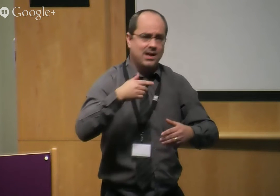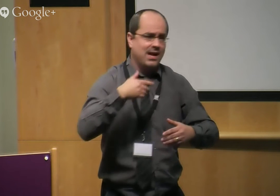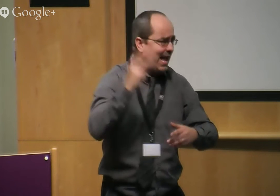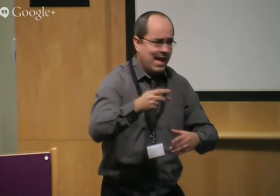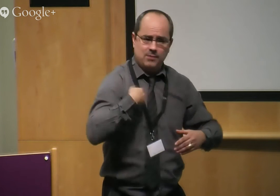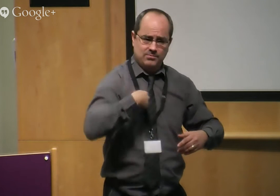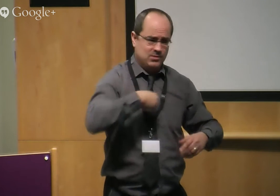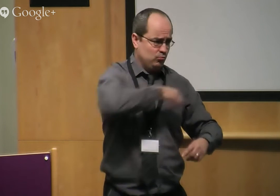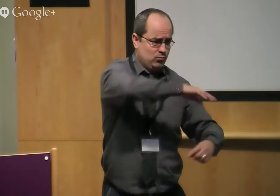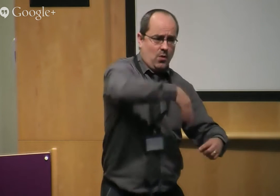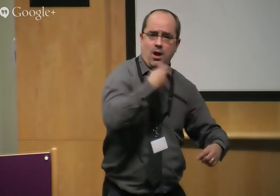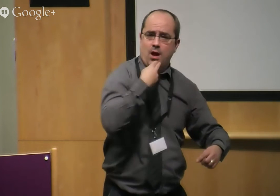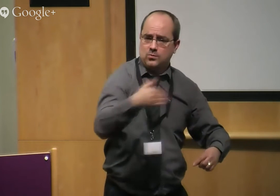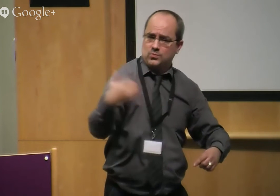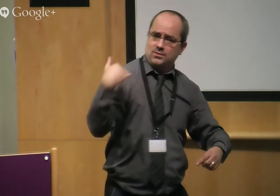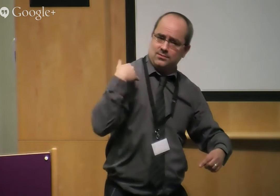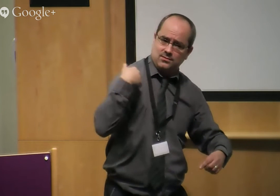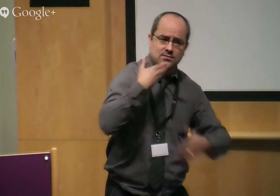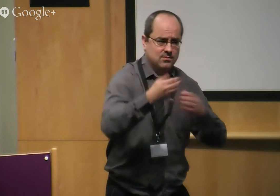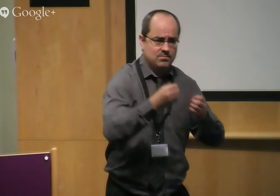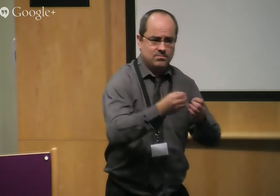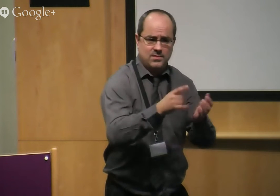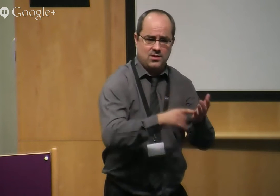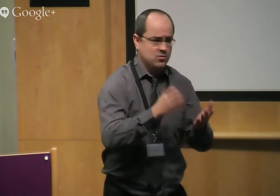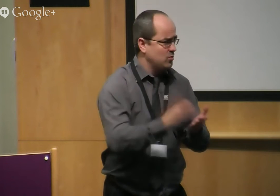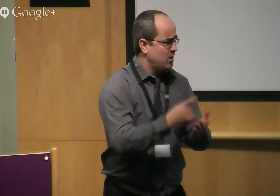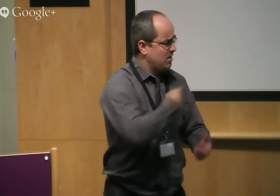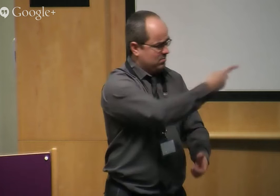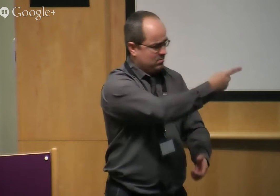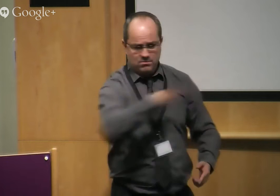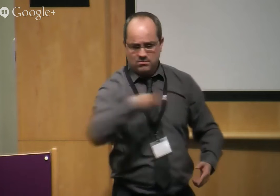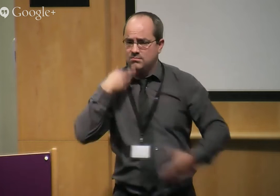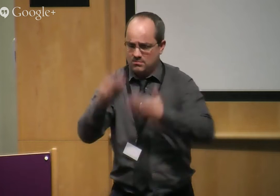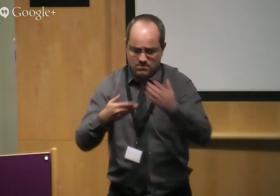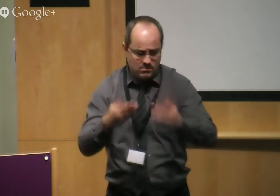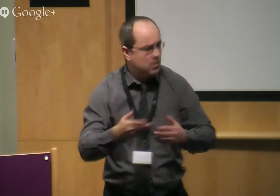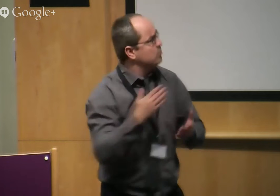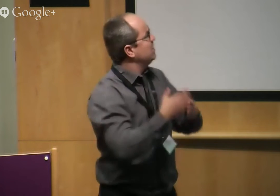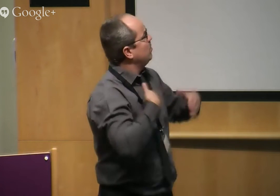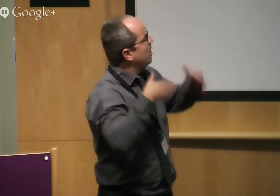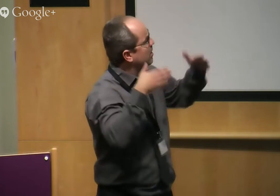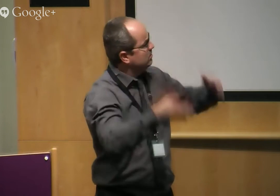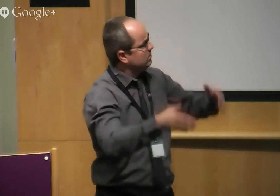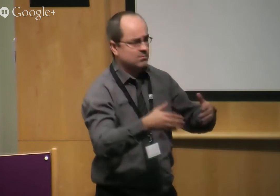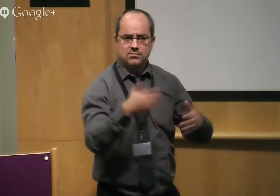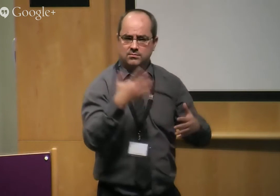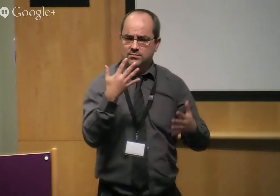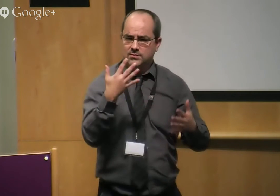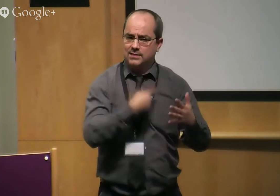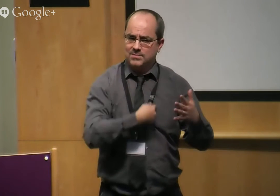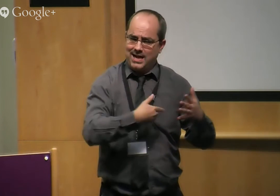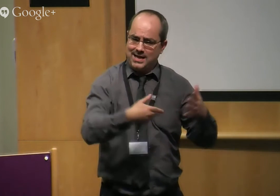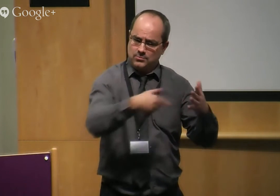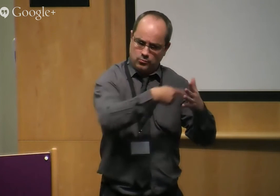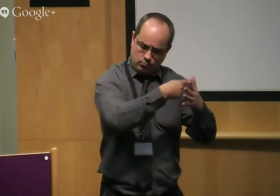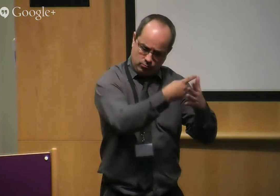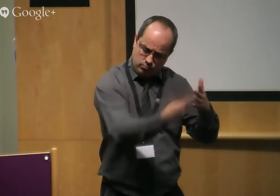anything, come see me after this. I'm more than happy to talk to you about it at lunchtime or any time this afternoon. But I'm going to try